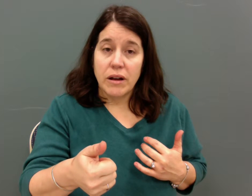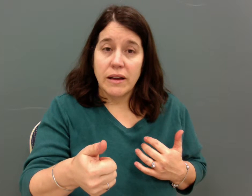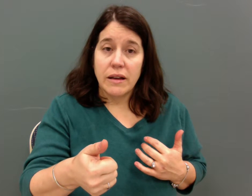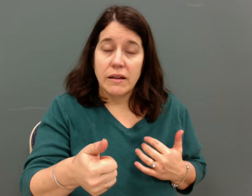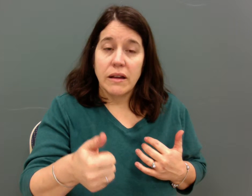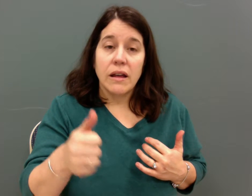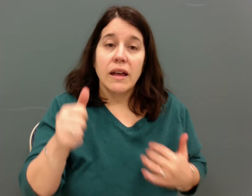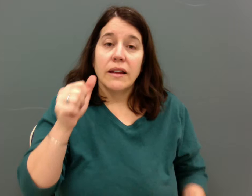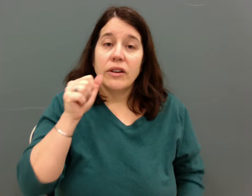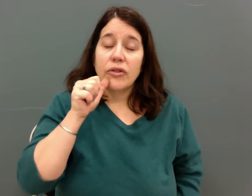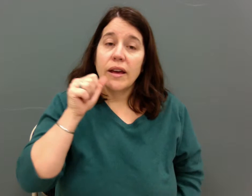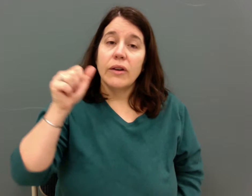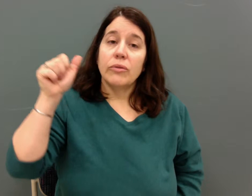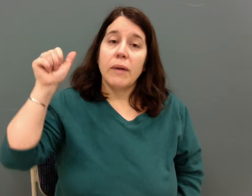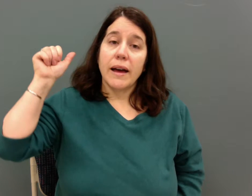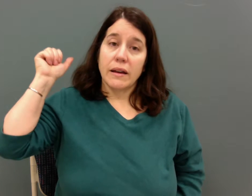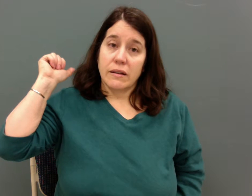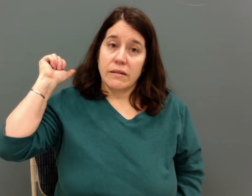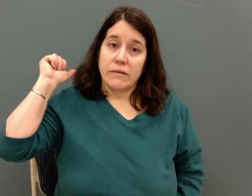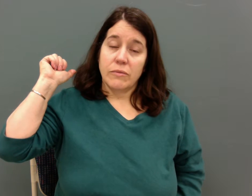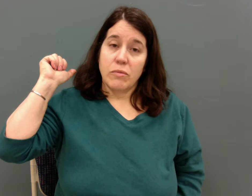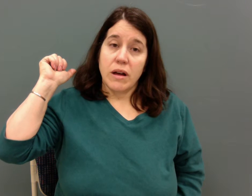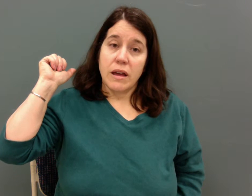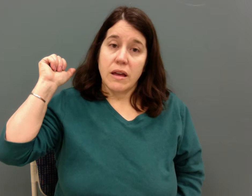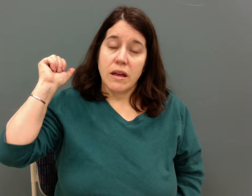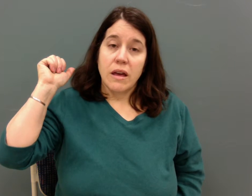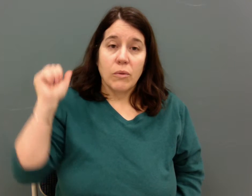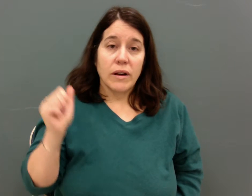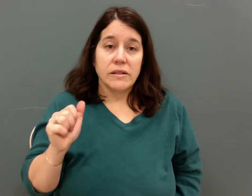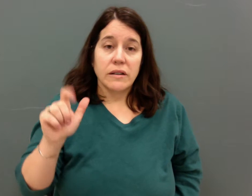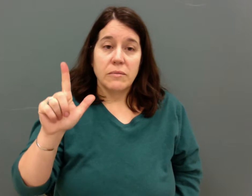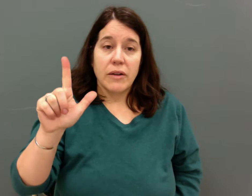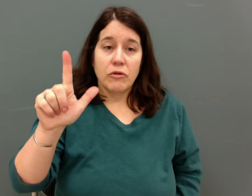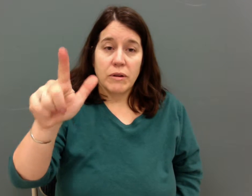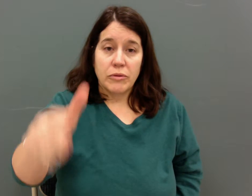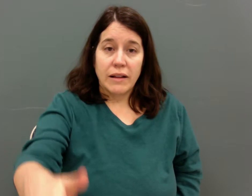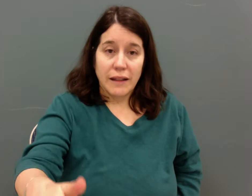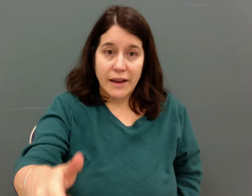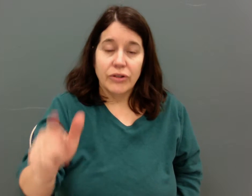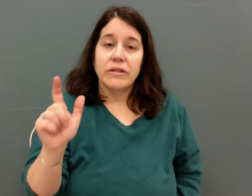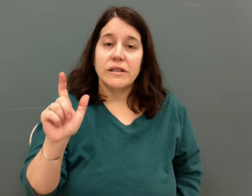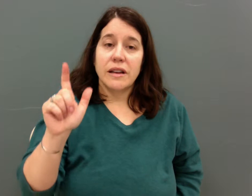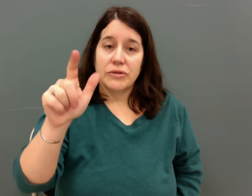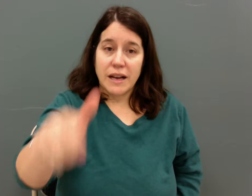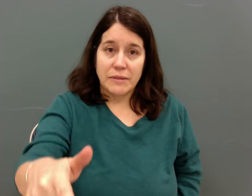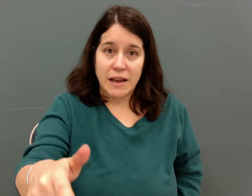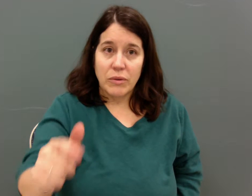body. And yesterday goes back from your body. We also talked about, remembered how later. This is another time sign we